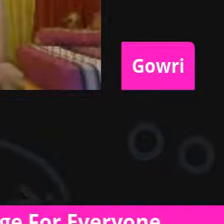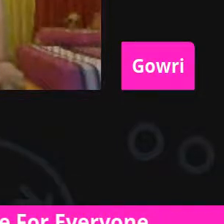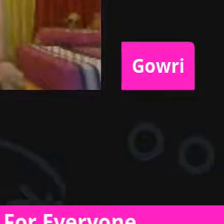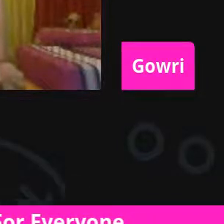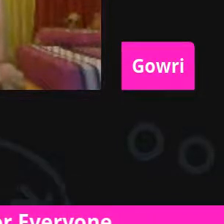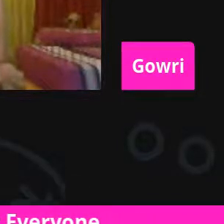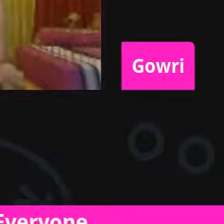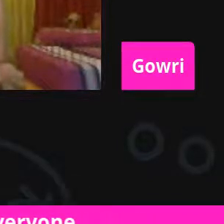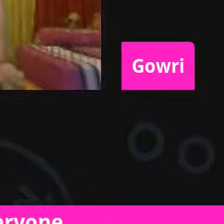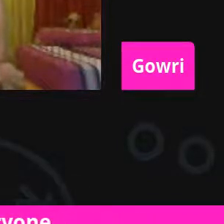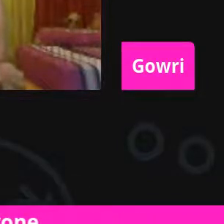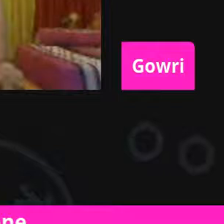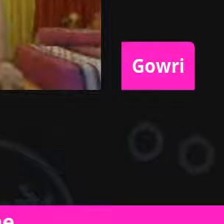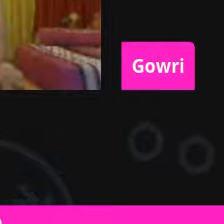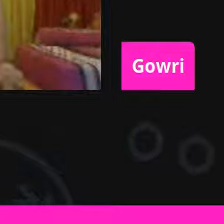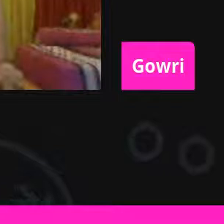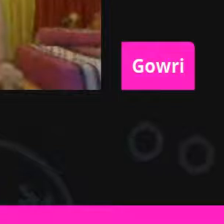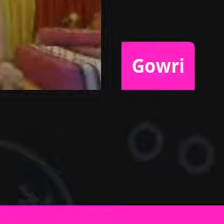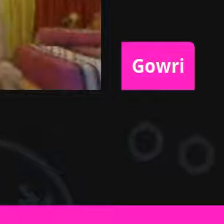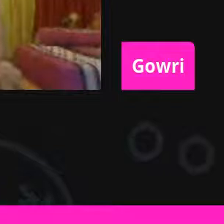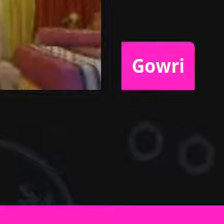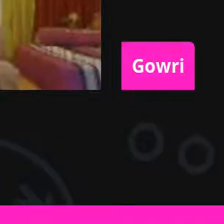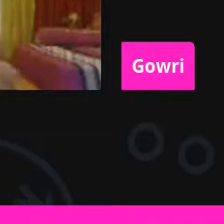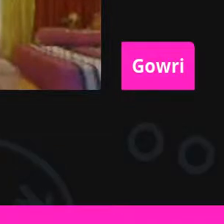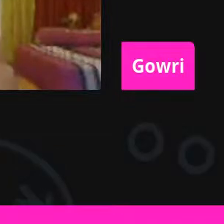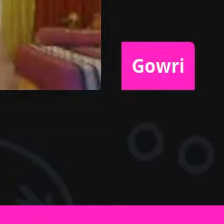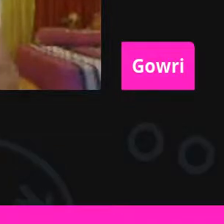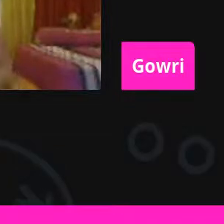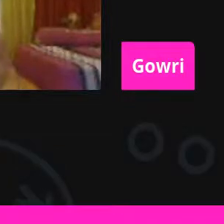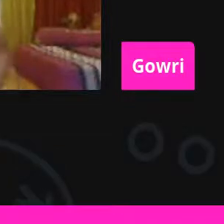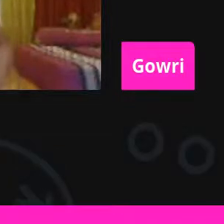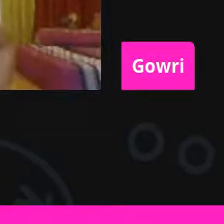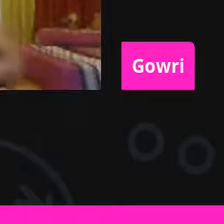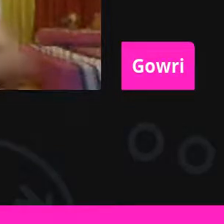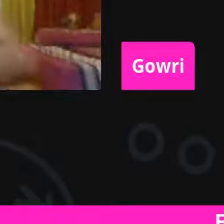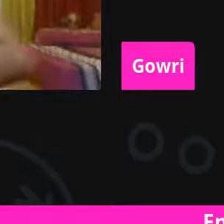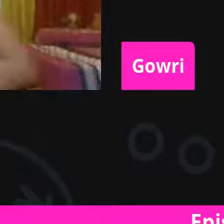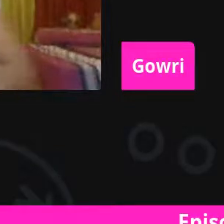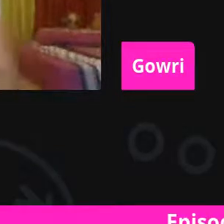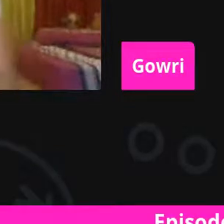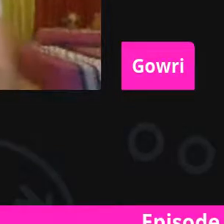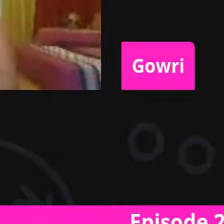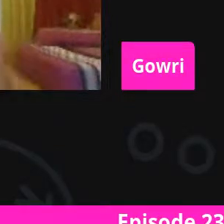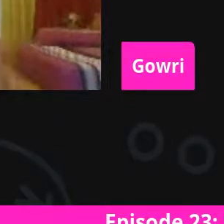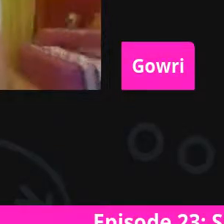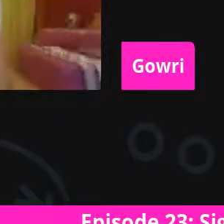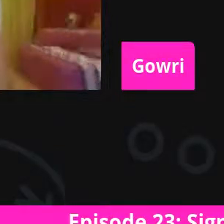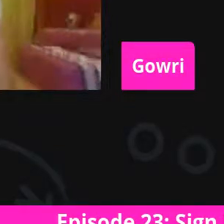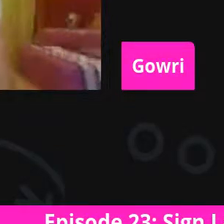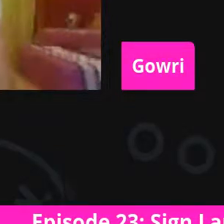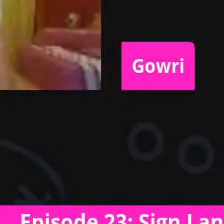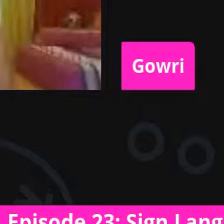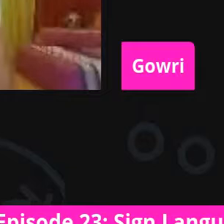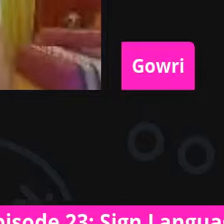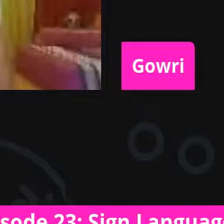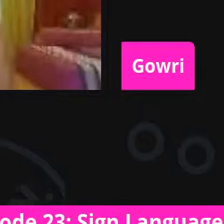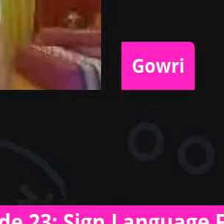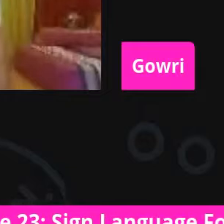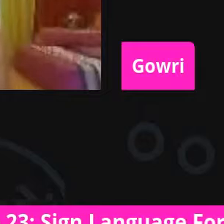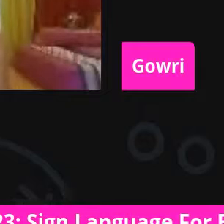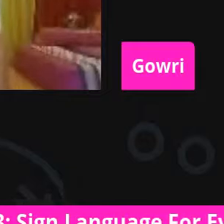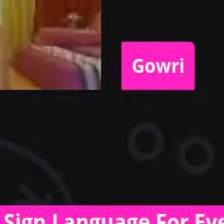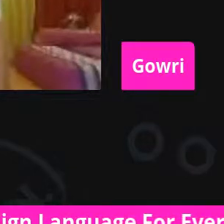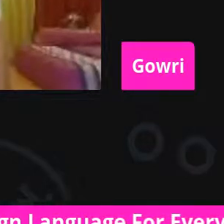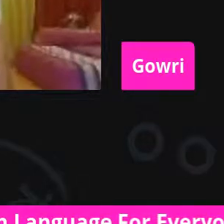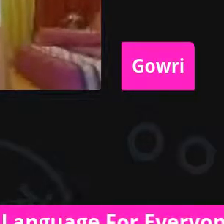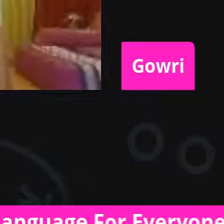here and here. Yeah, yeah, yeah. Okay, so that's interesting, interesting. Because well,